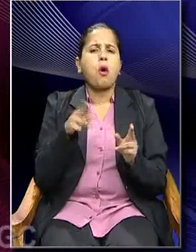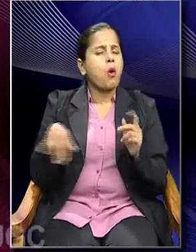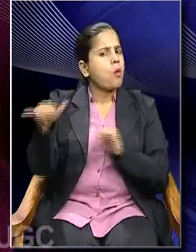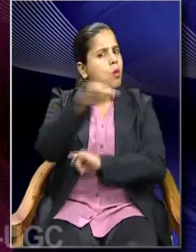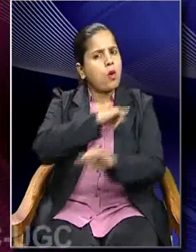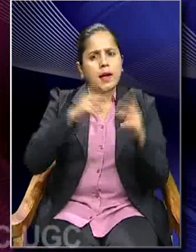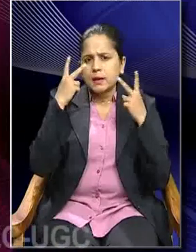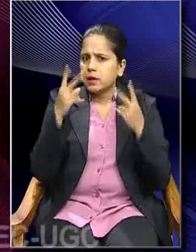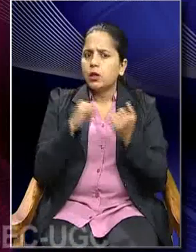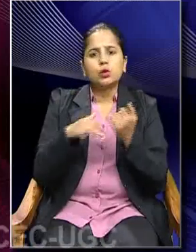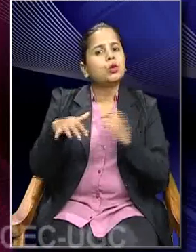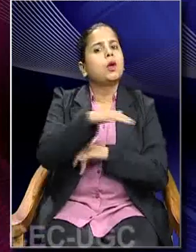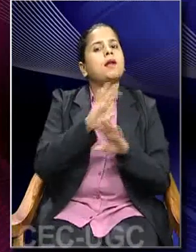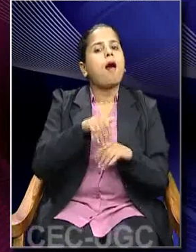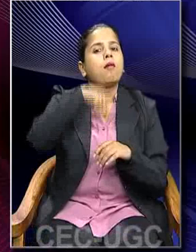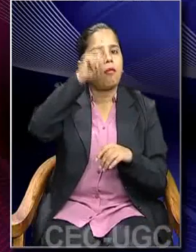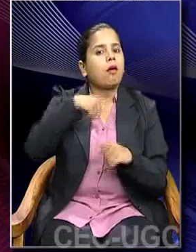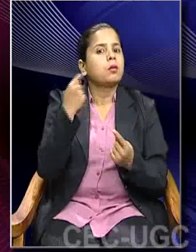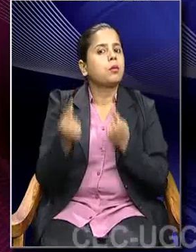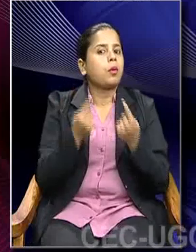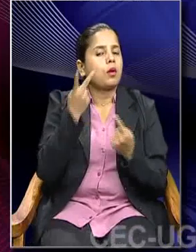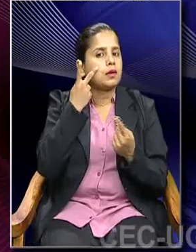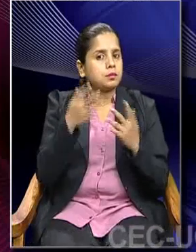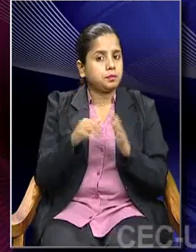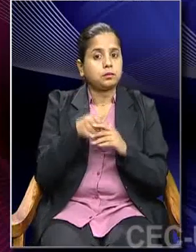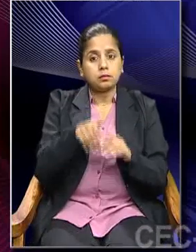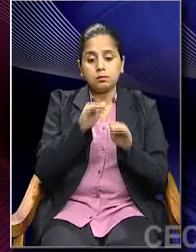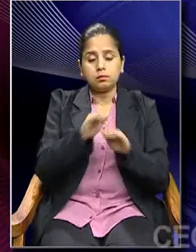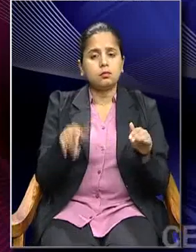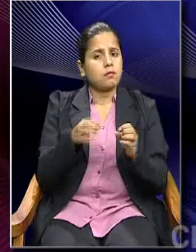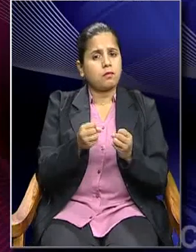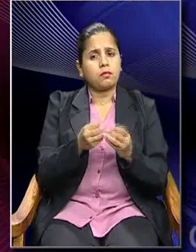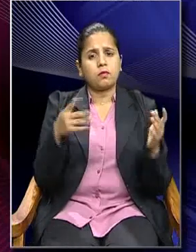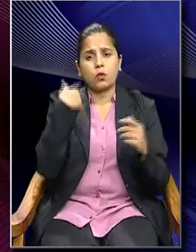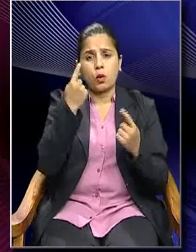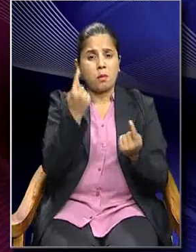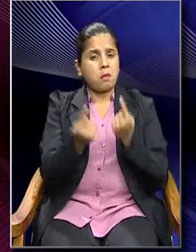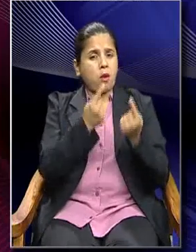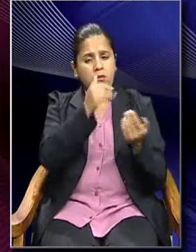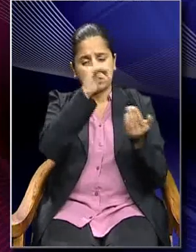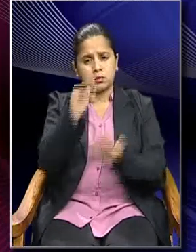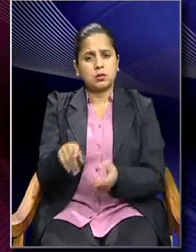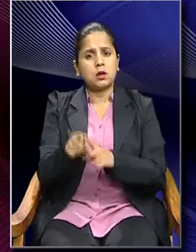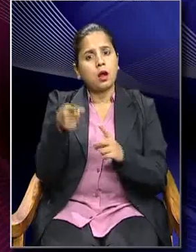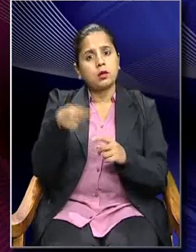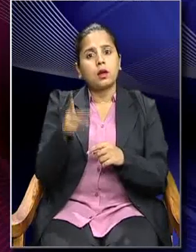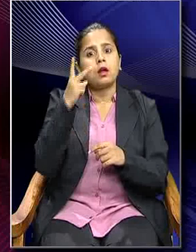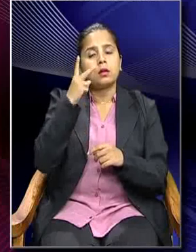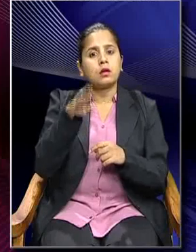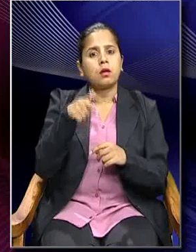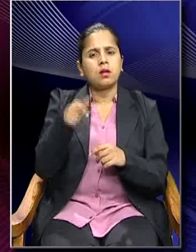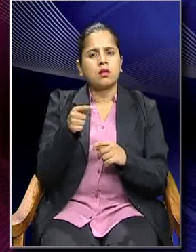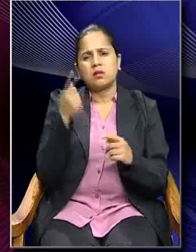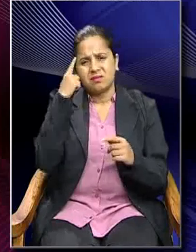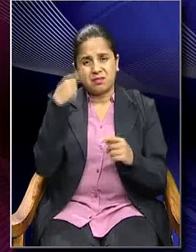the political realm in India. We've seen that children of many of the big politicians then becomes enter